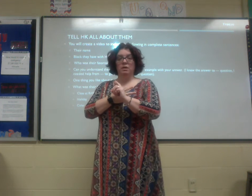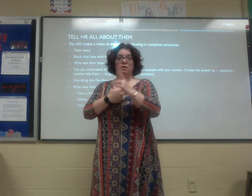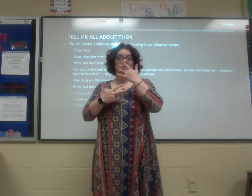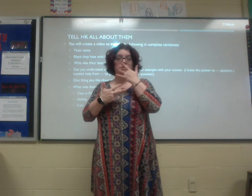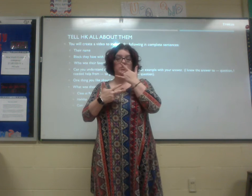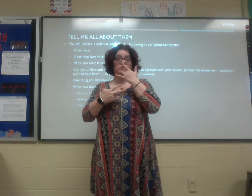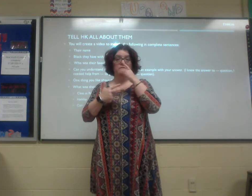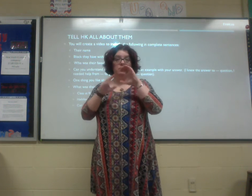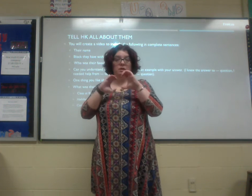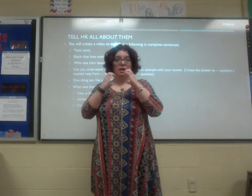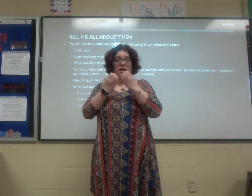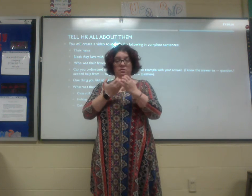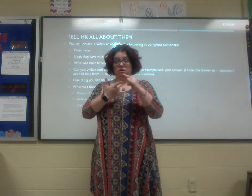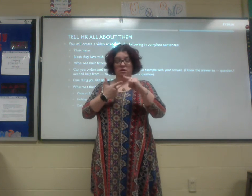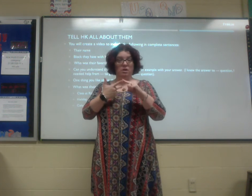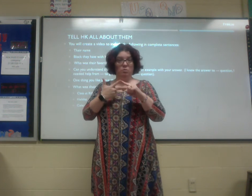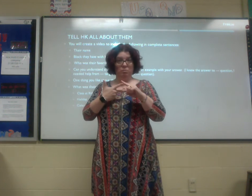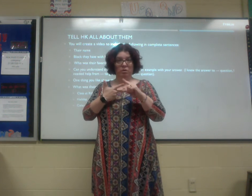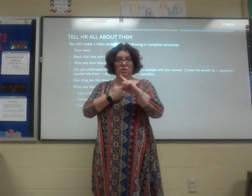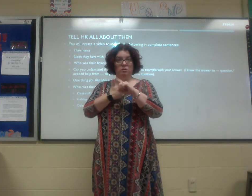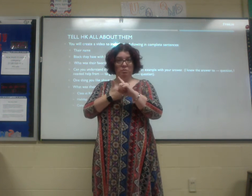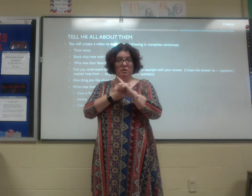be their favorite class, and you would put it down.